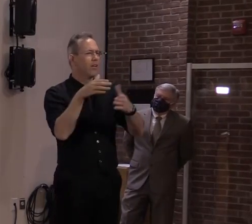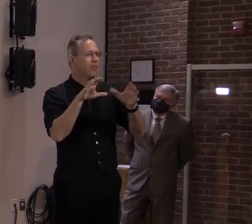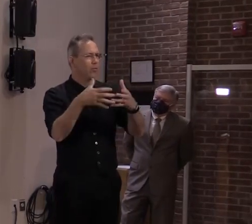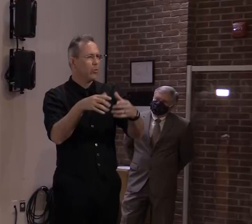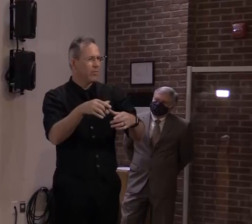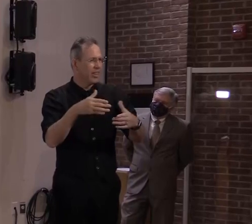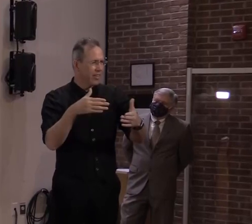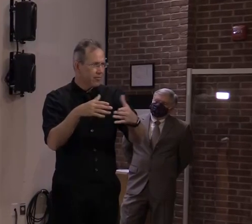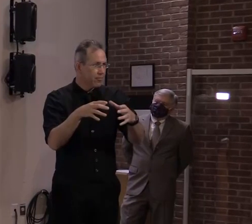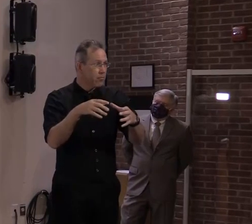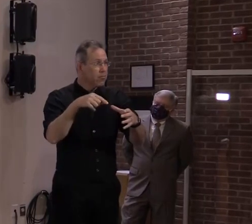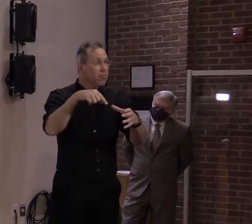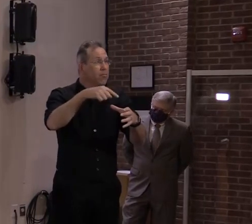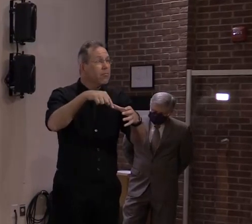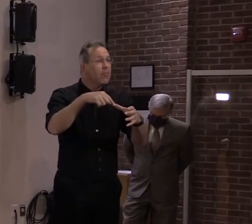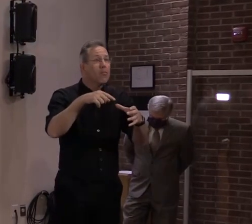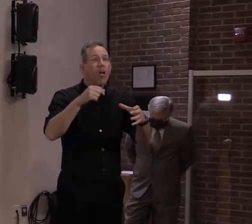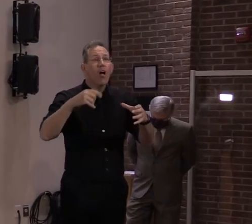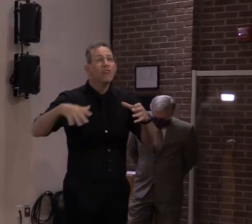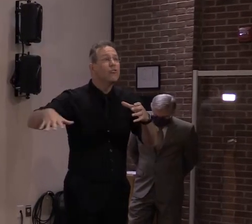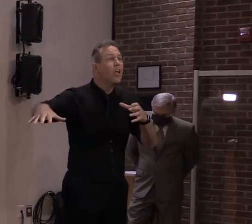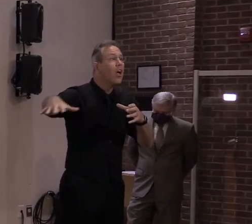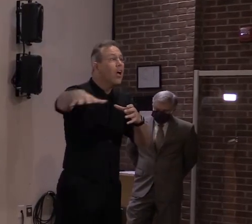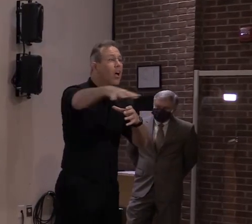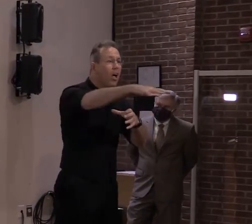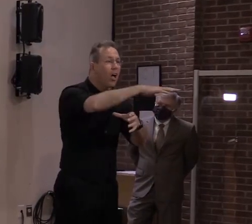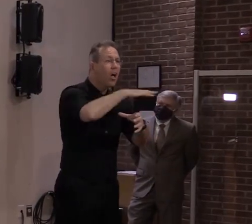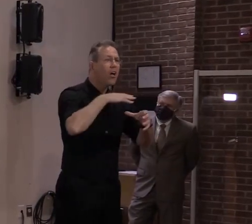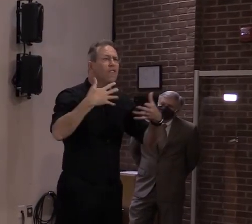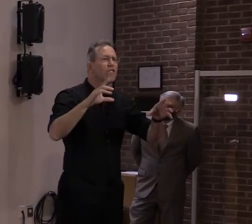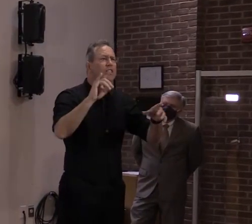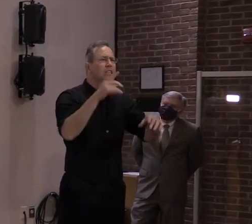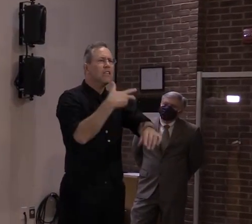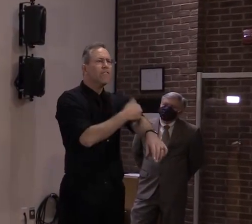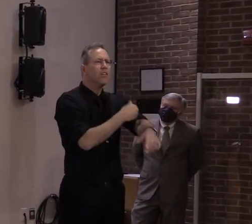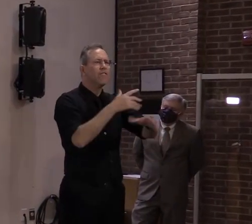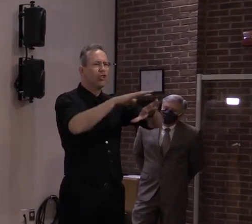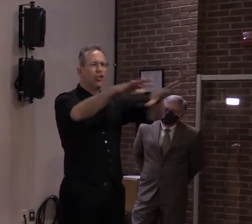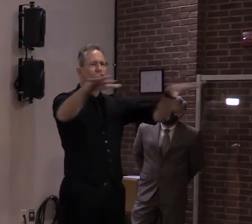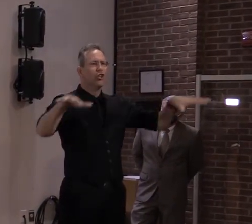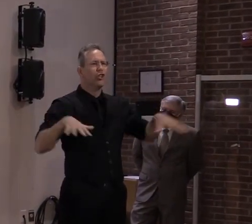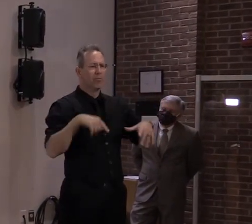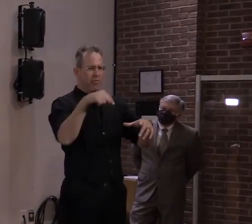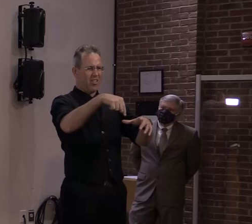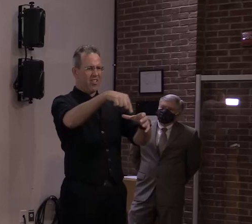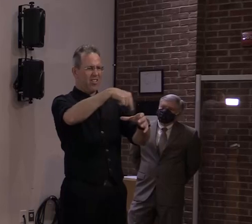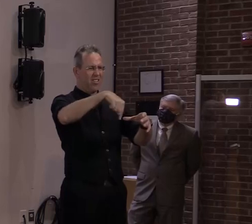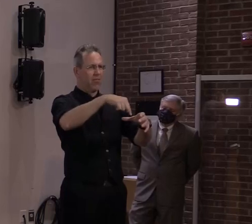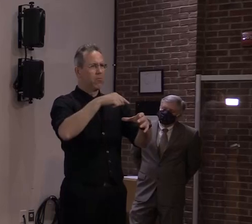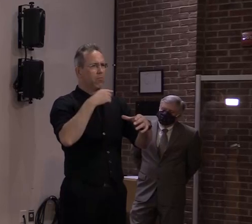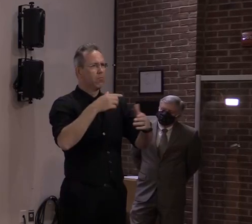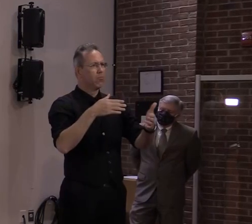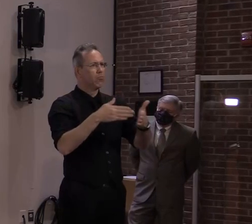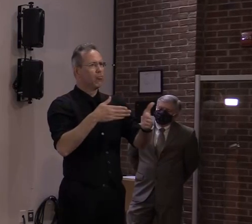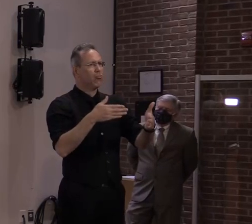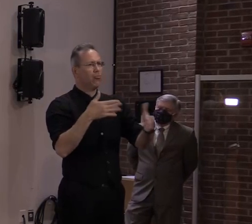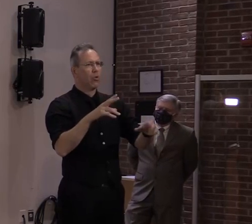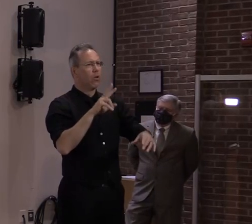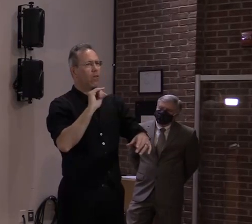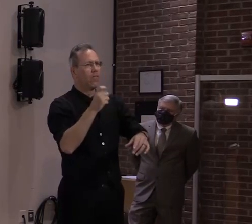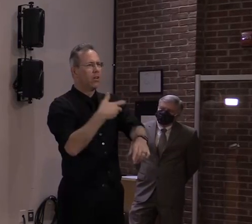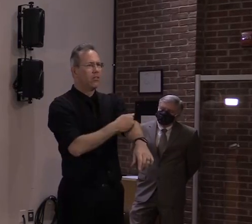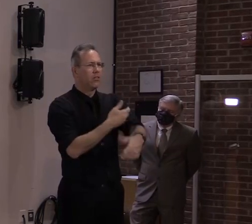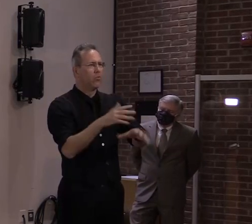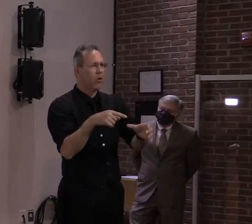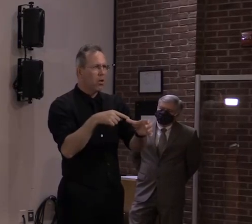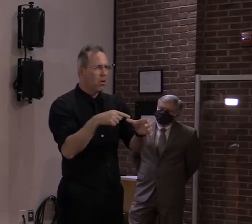people who are vaccinated, who will be very much protected from any serious consequence. If you look at